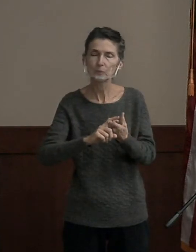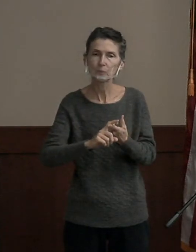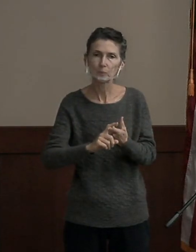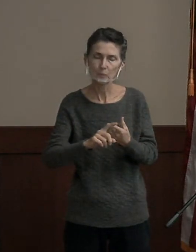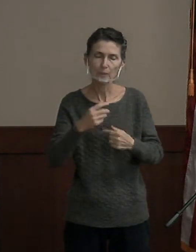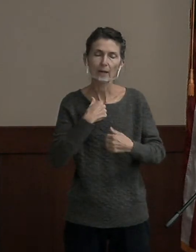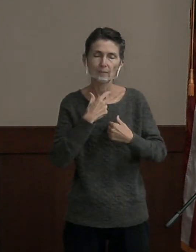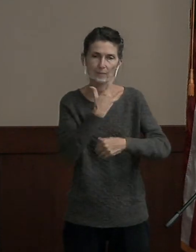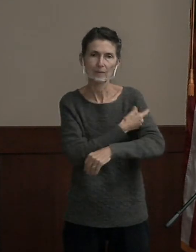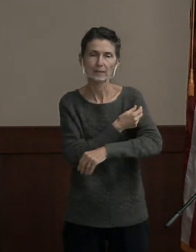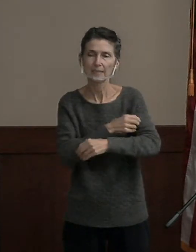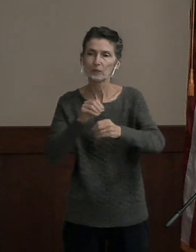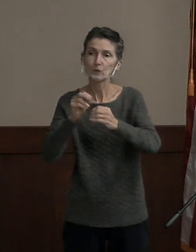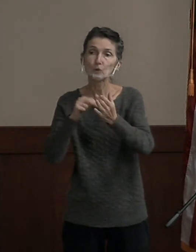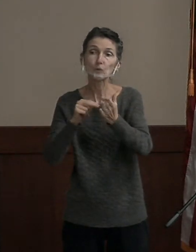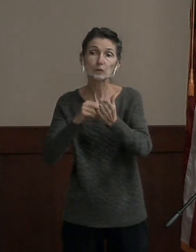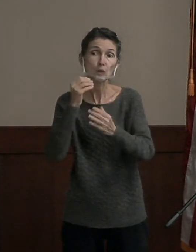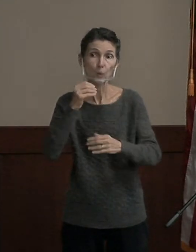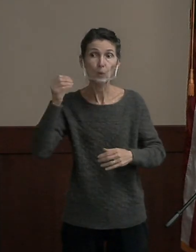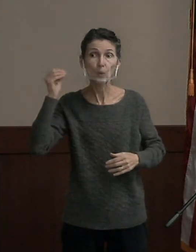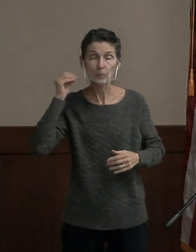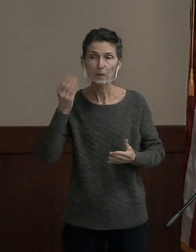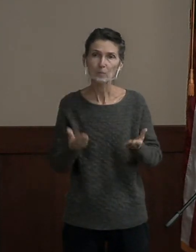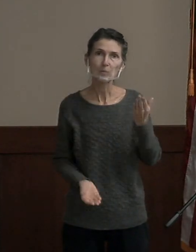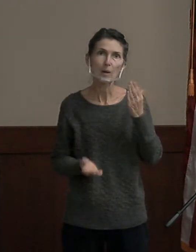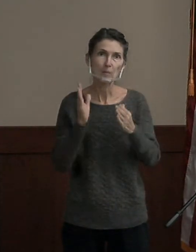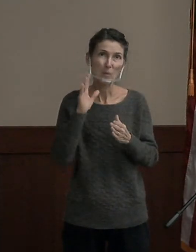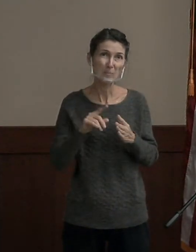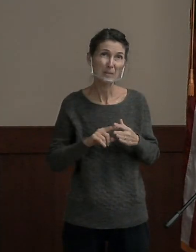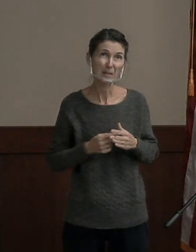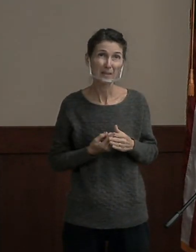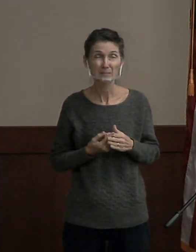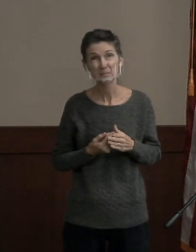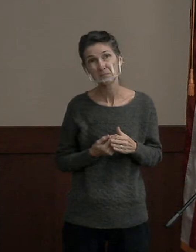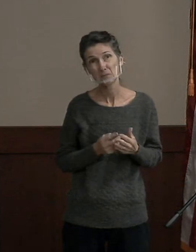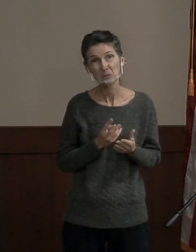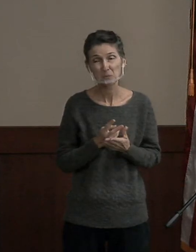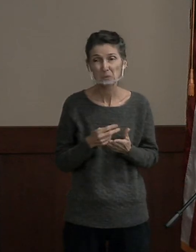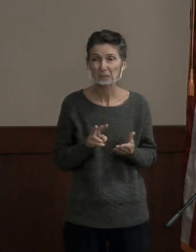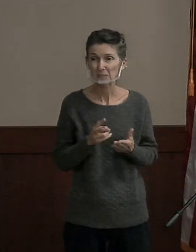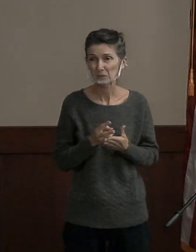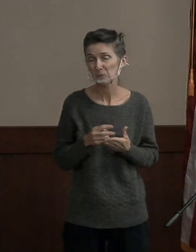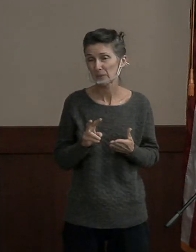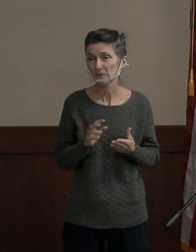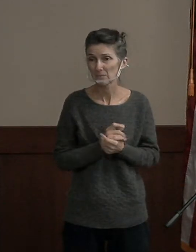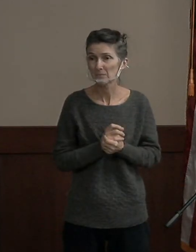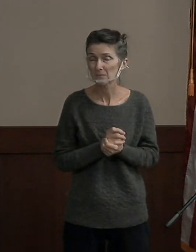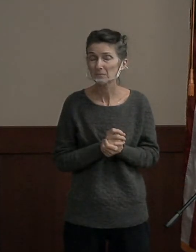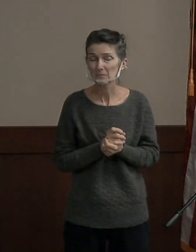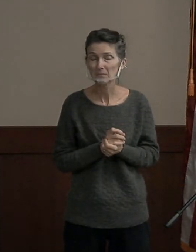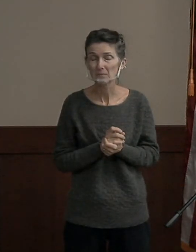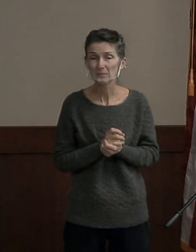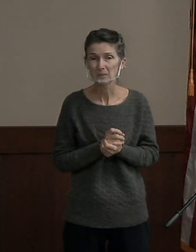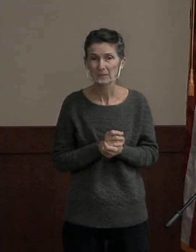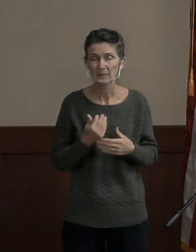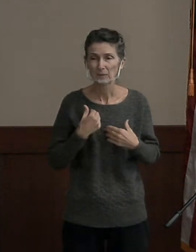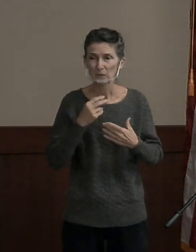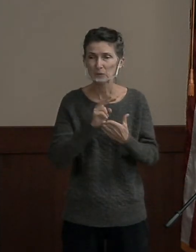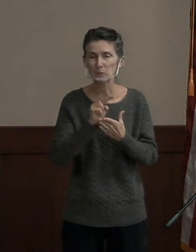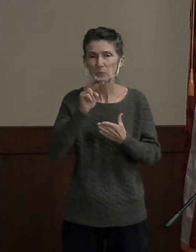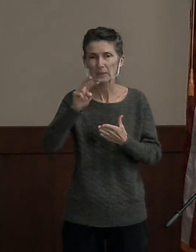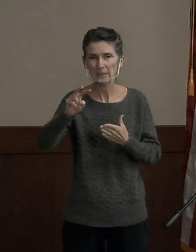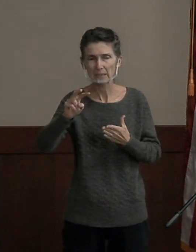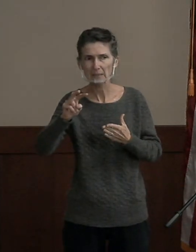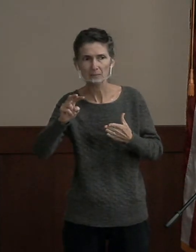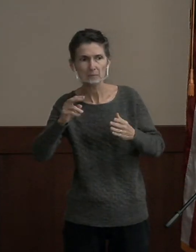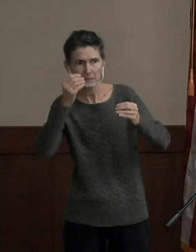a vaccination in nursing homes, which is probably going to begin within the next 2 weeks. There was basically a 2-week sort of